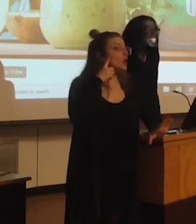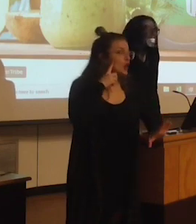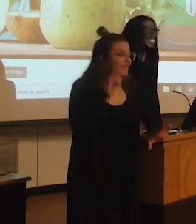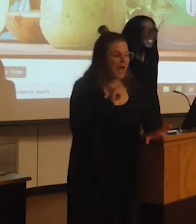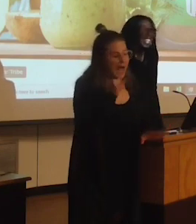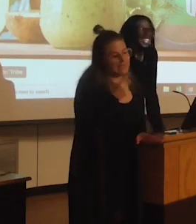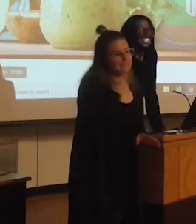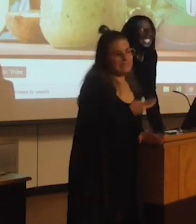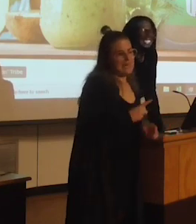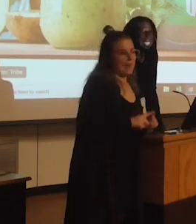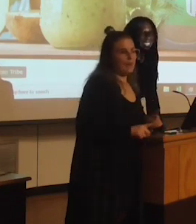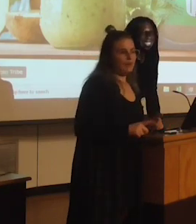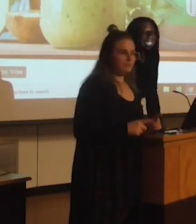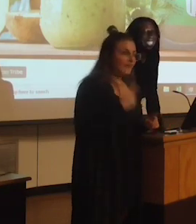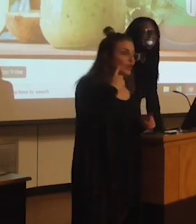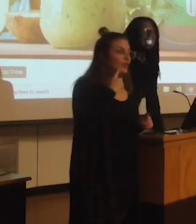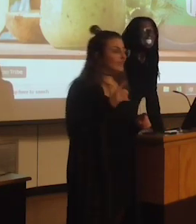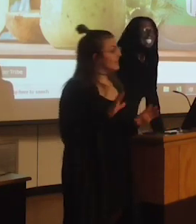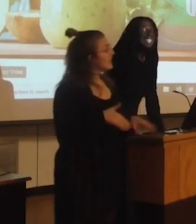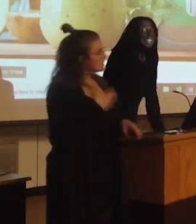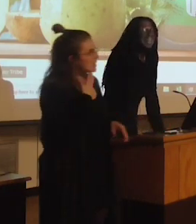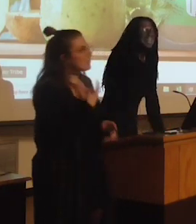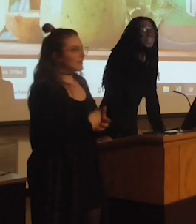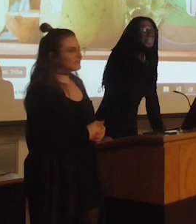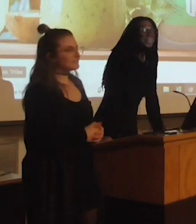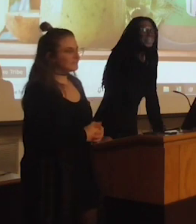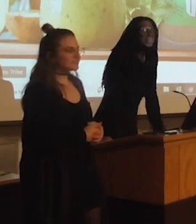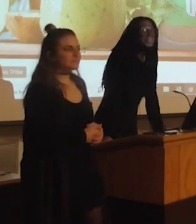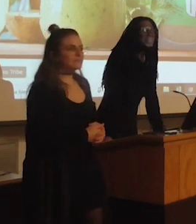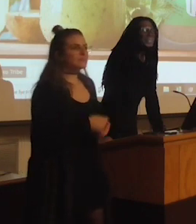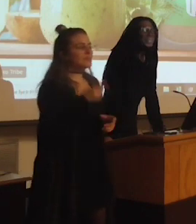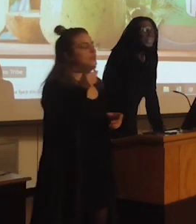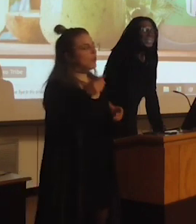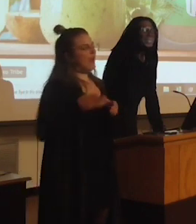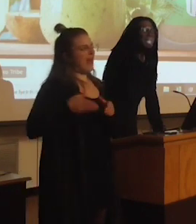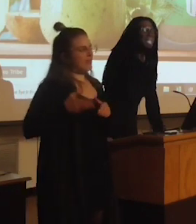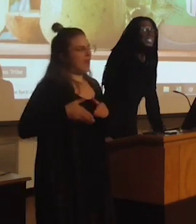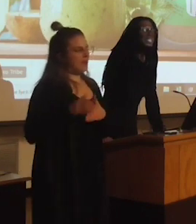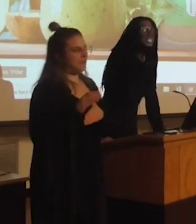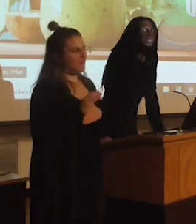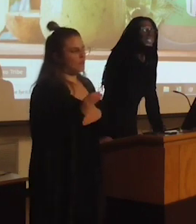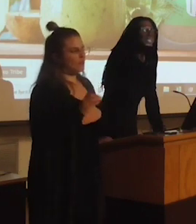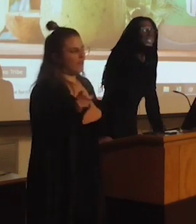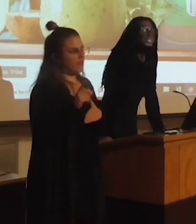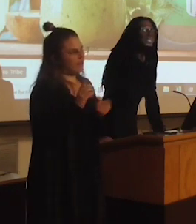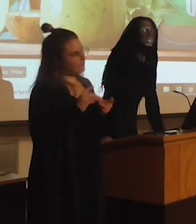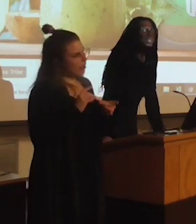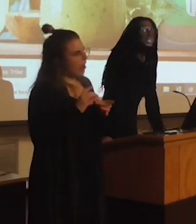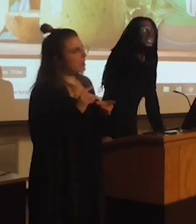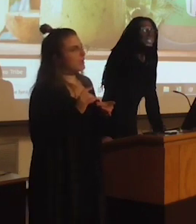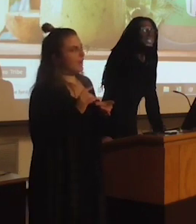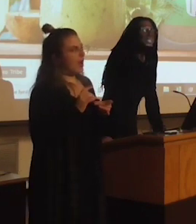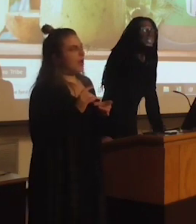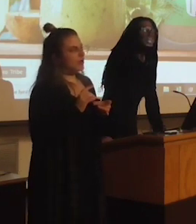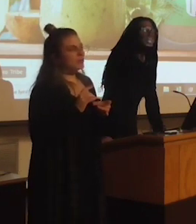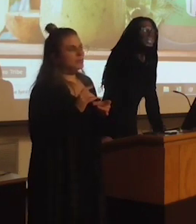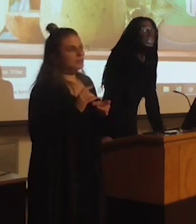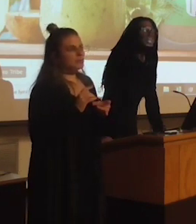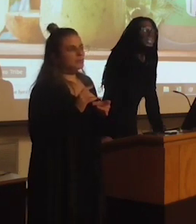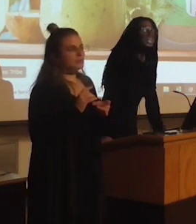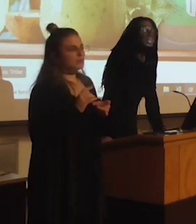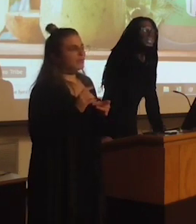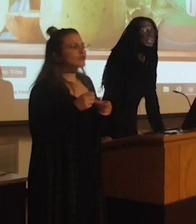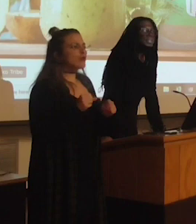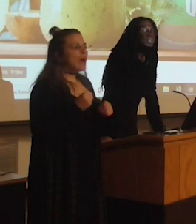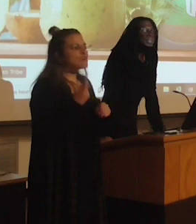Yeah, okay. I didn't see it, but like. Okay. It's a good one. They talk in the end about just sort of convincing your friend just to do like a